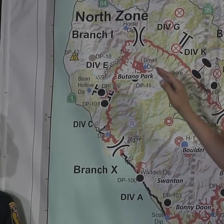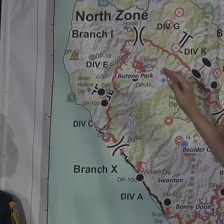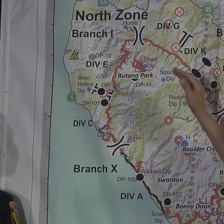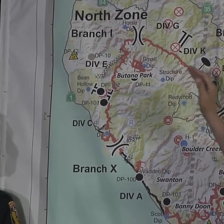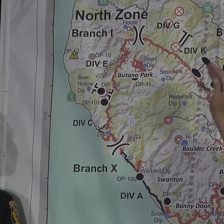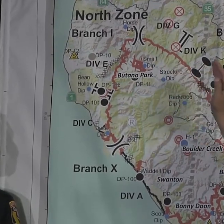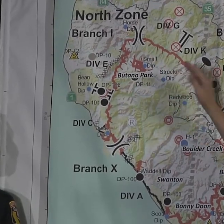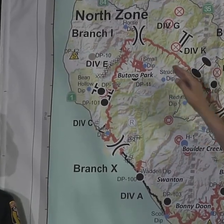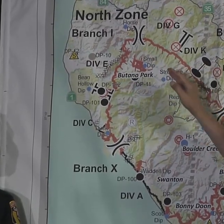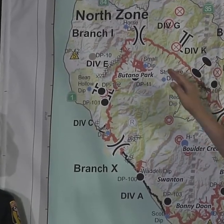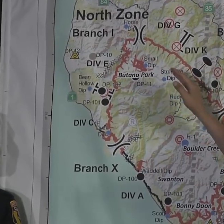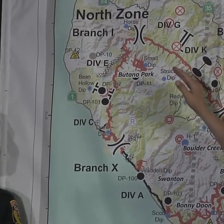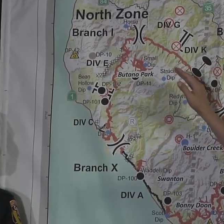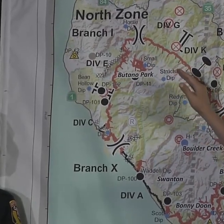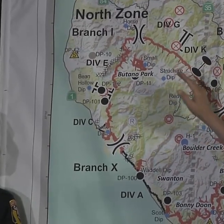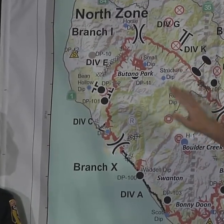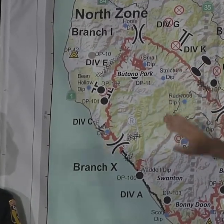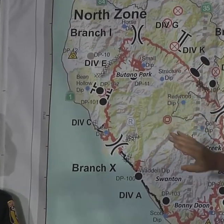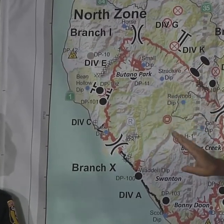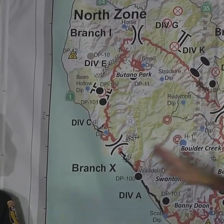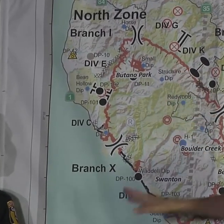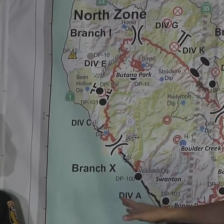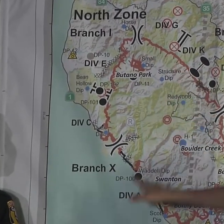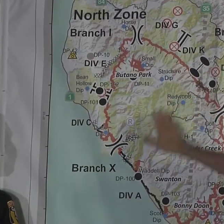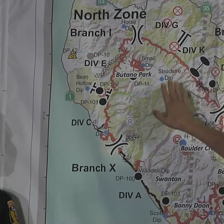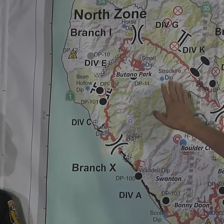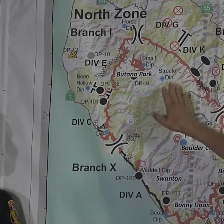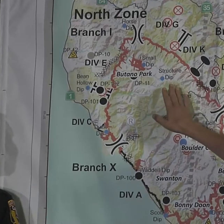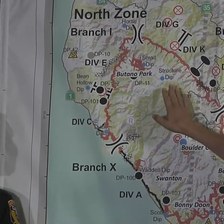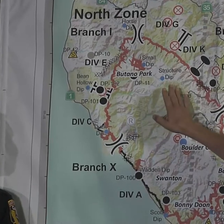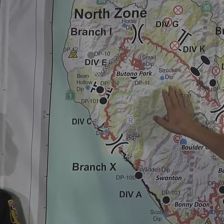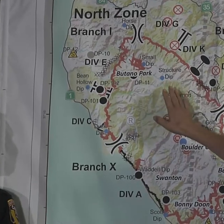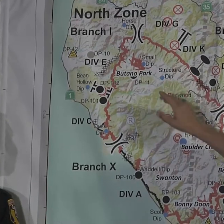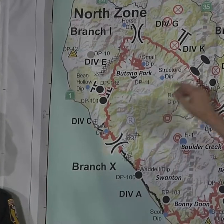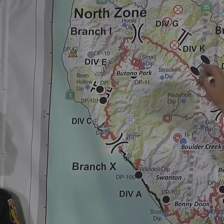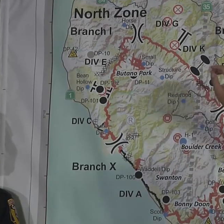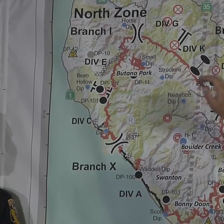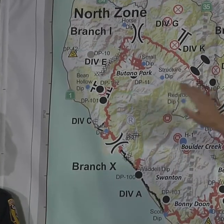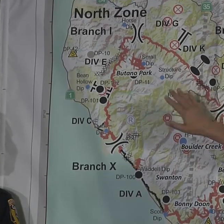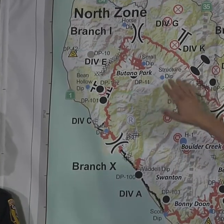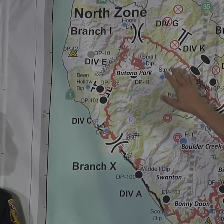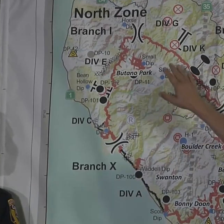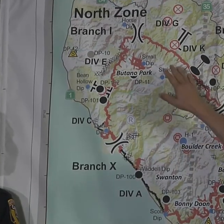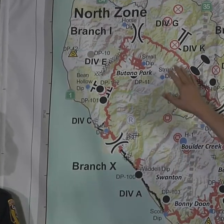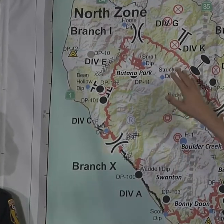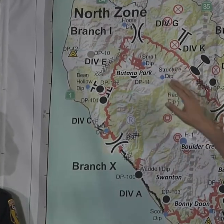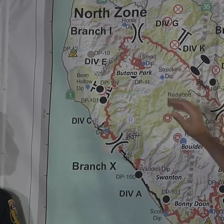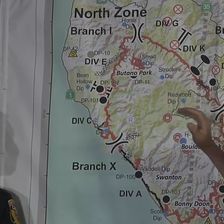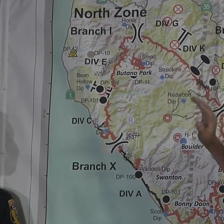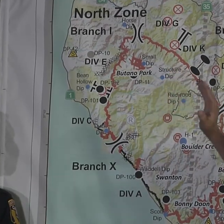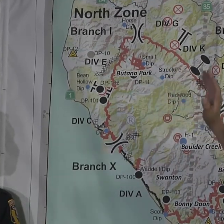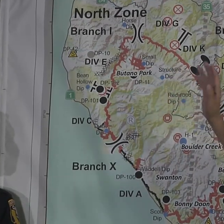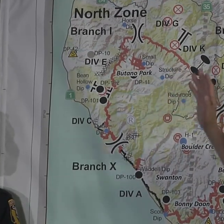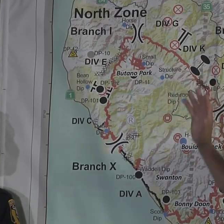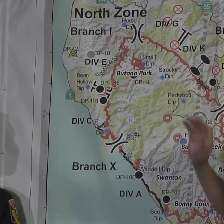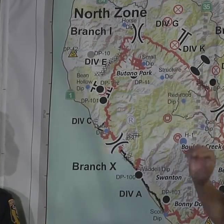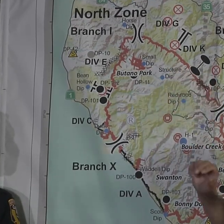resources in there. It's a very critical piece of line because even with our new wind pattern coming from the south, giving it a little bit of a